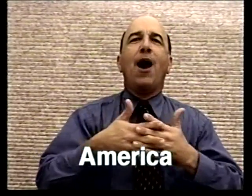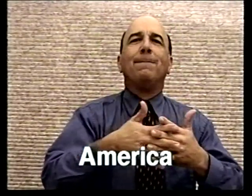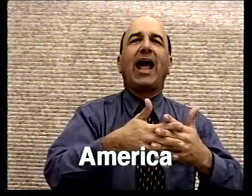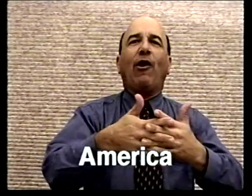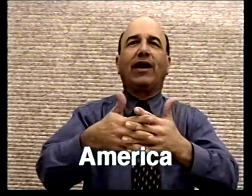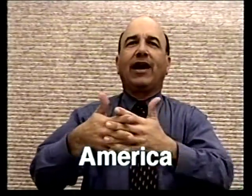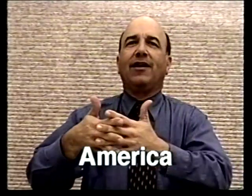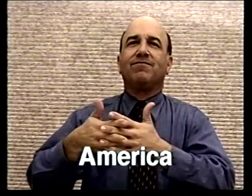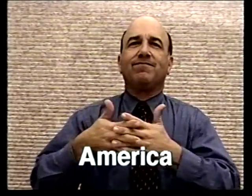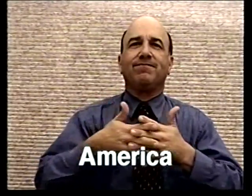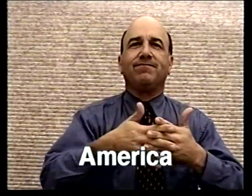America.